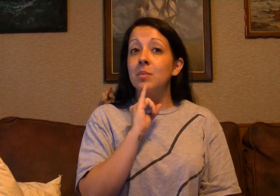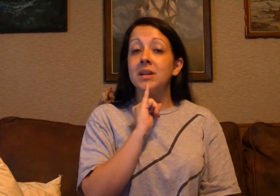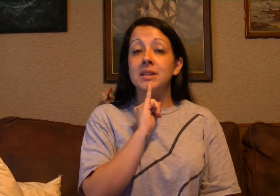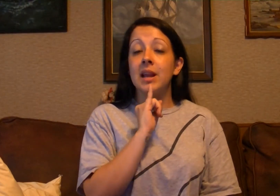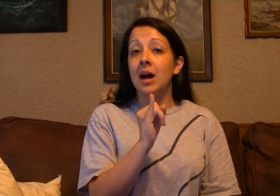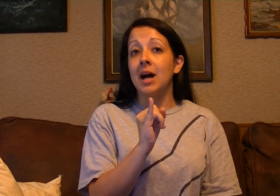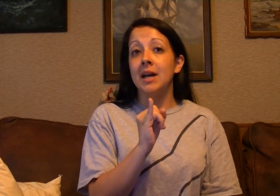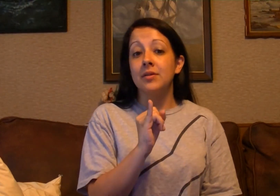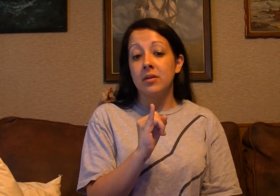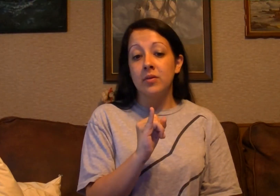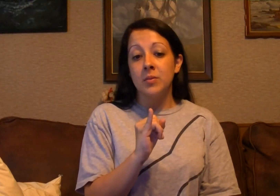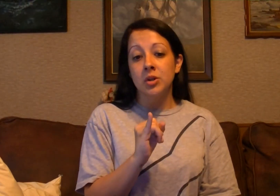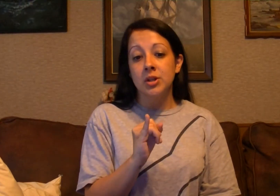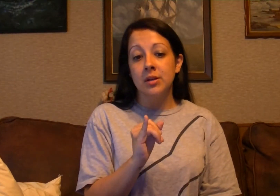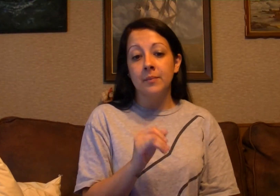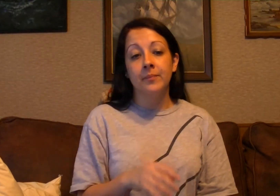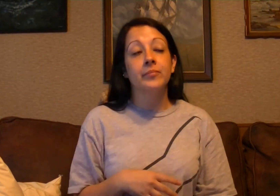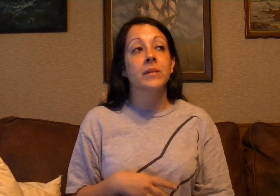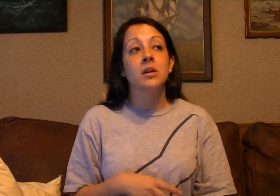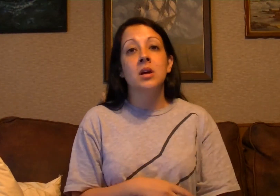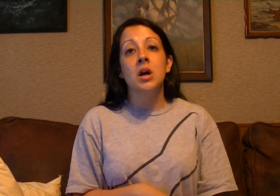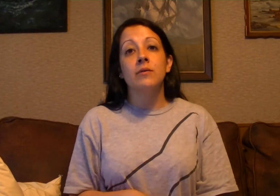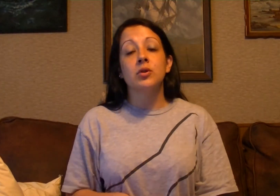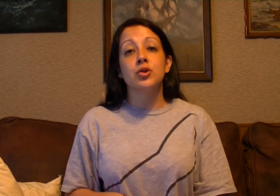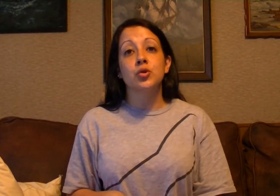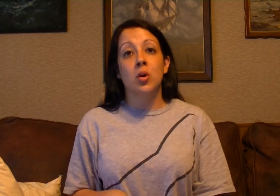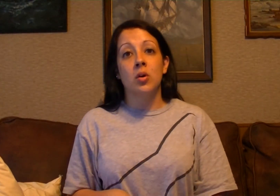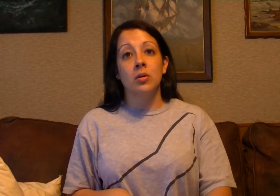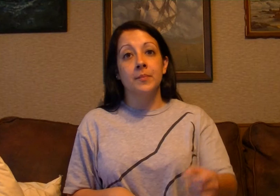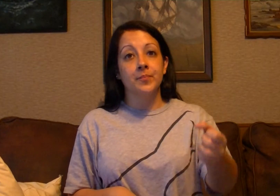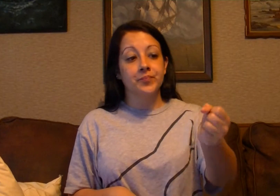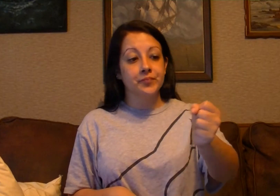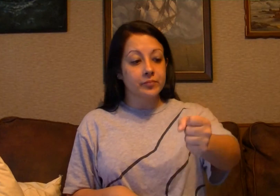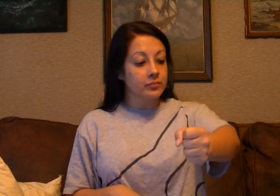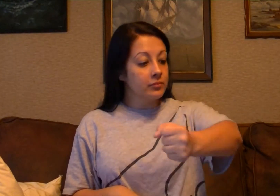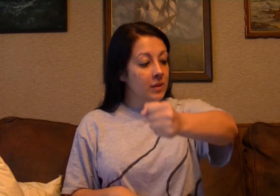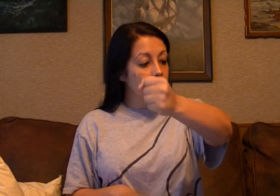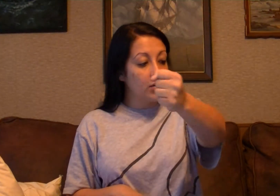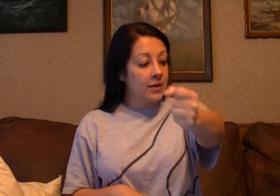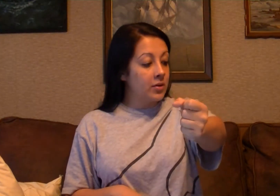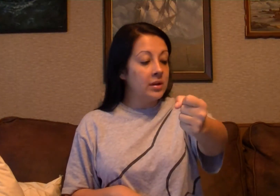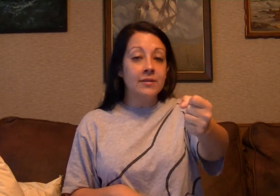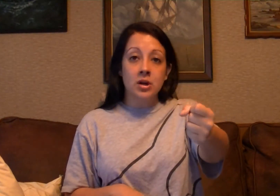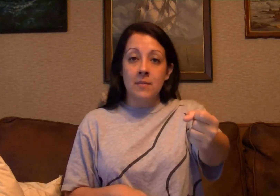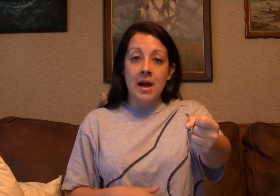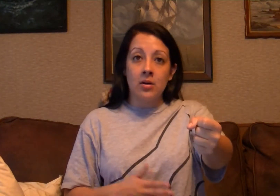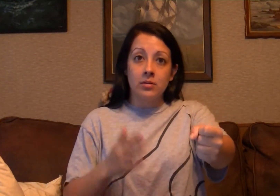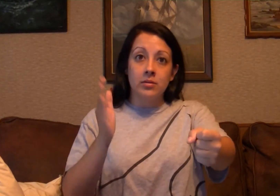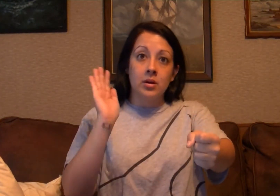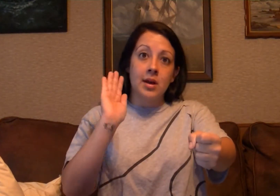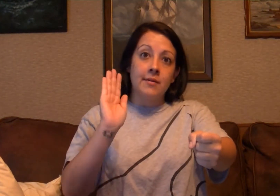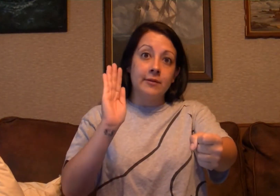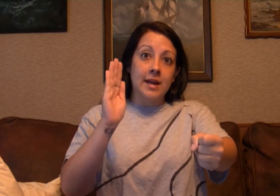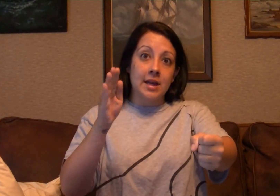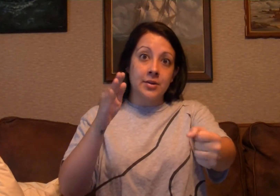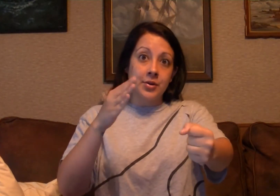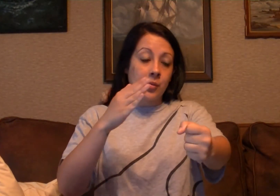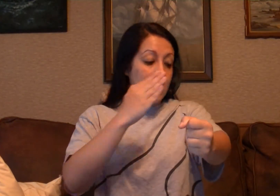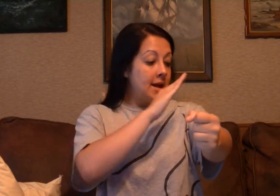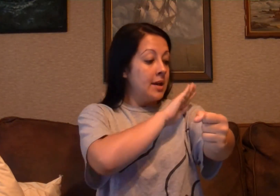it's an I from your chin. For strong, you have your left arm out, flat hand on your right hand,